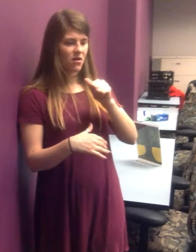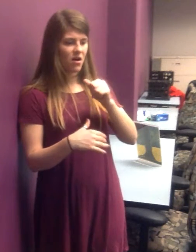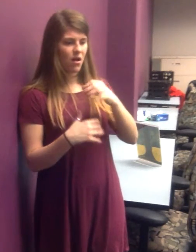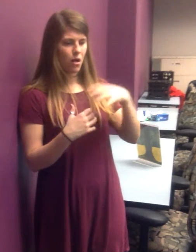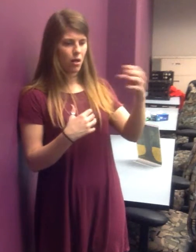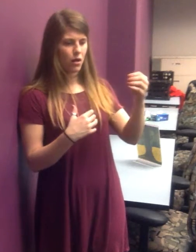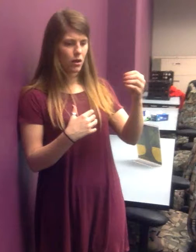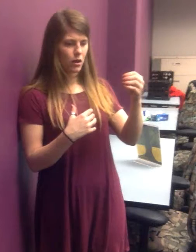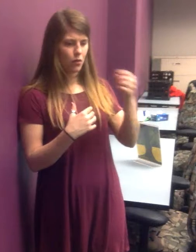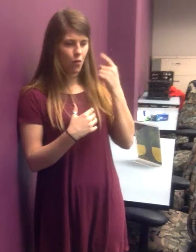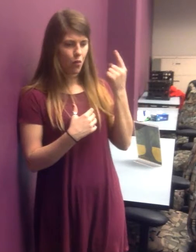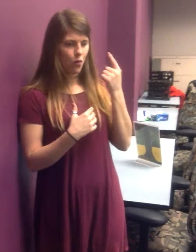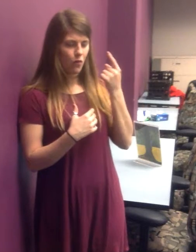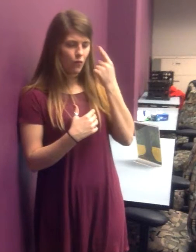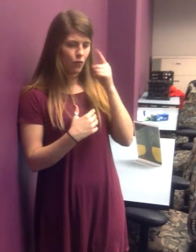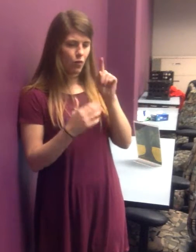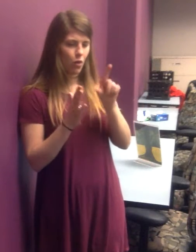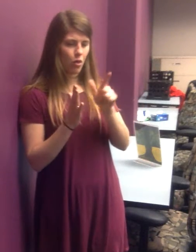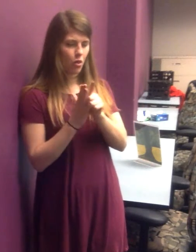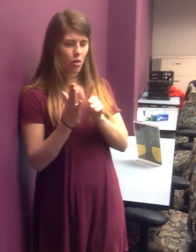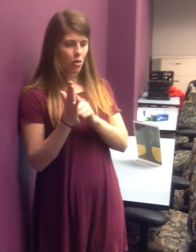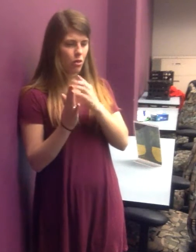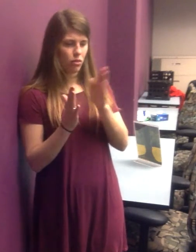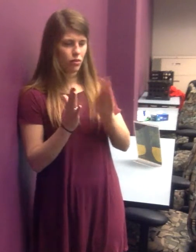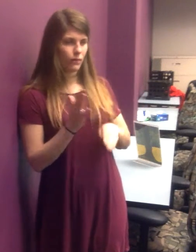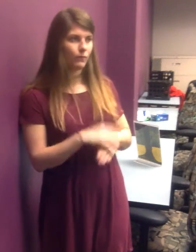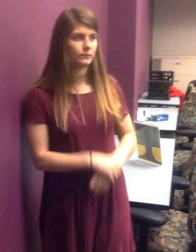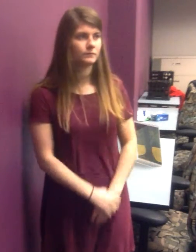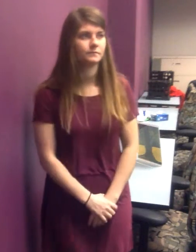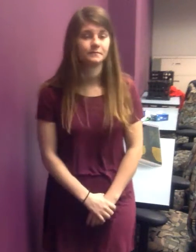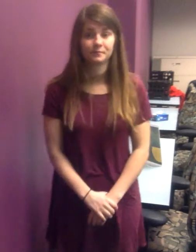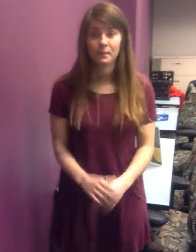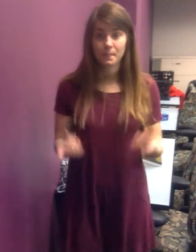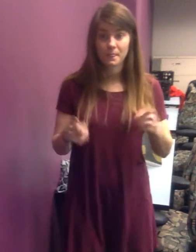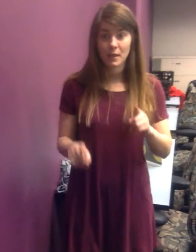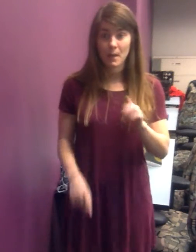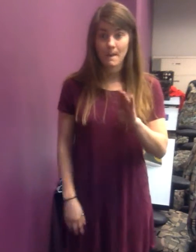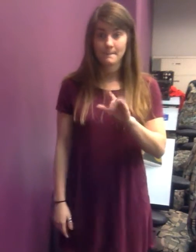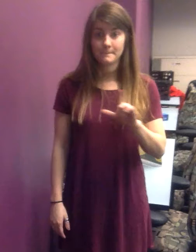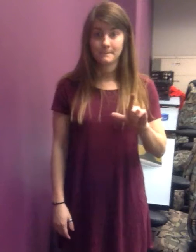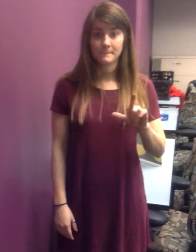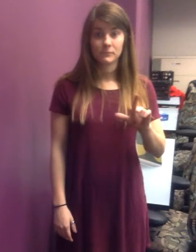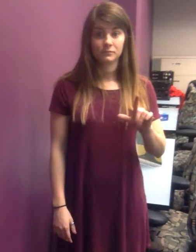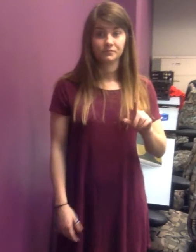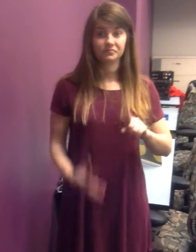When the bill hit the beaches of North Carolina, it had become so controversial that the provision disregarding